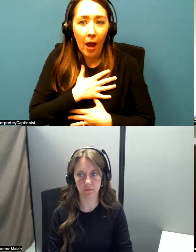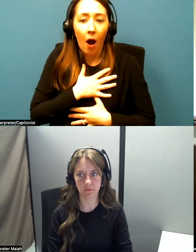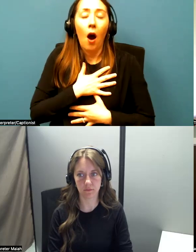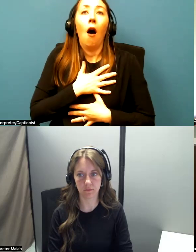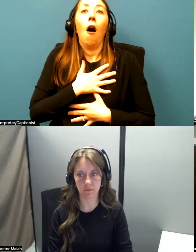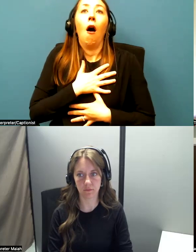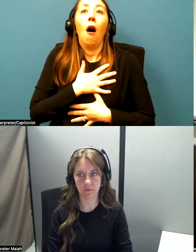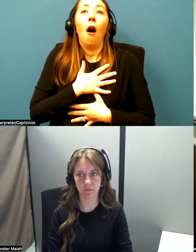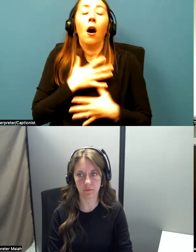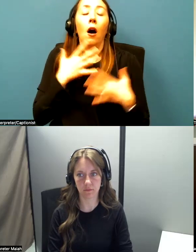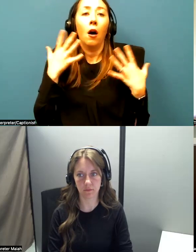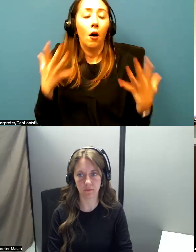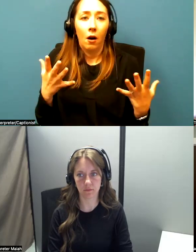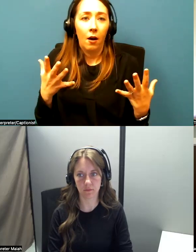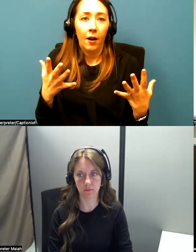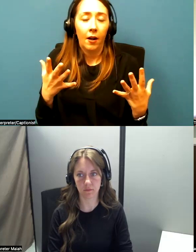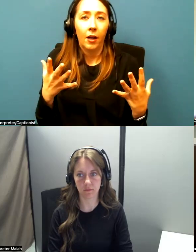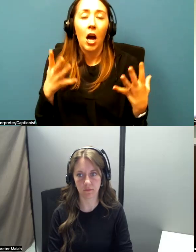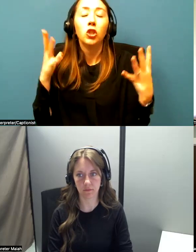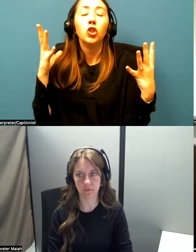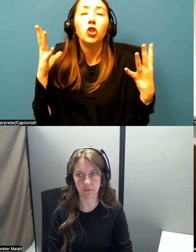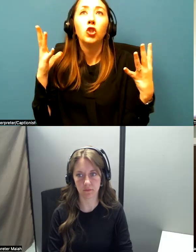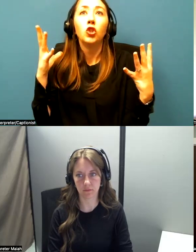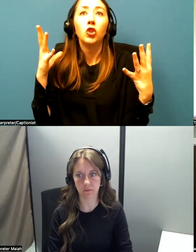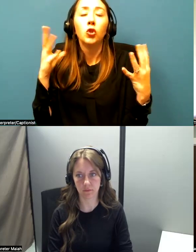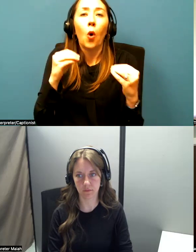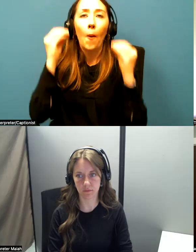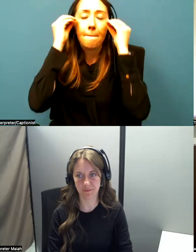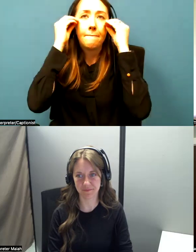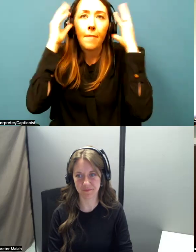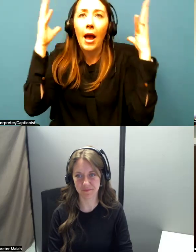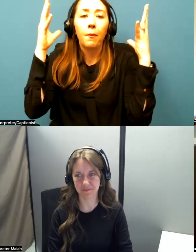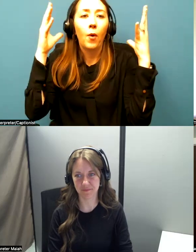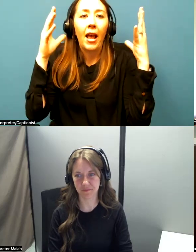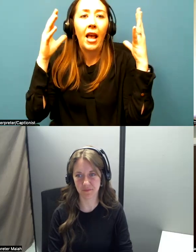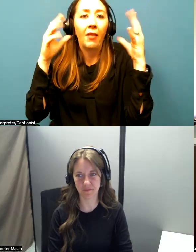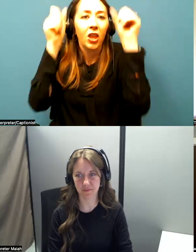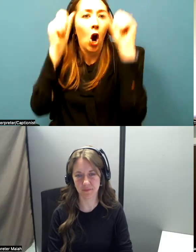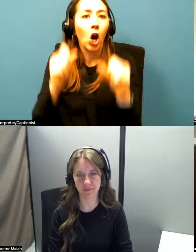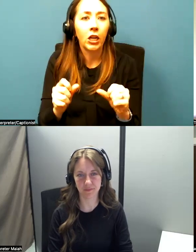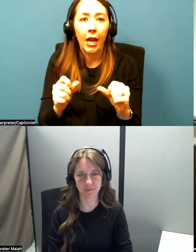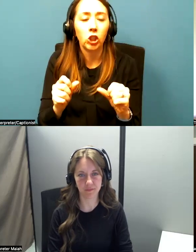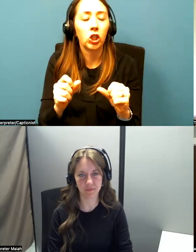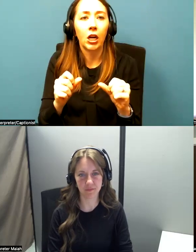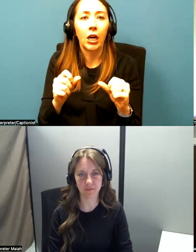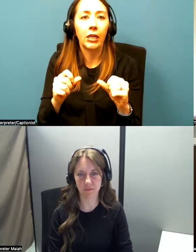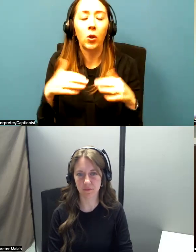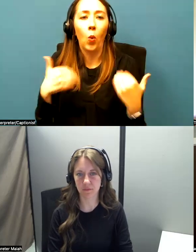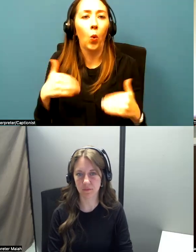like, like it's so mind blowing. The architecture's unbelievable. Gaudi was just